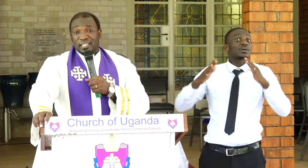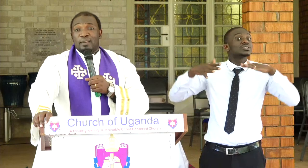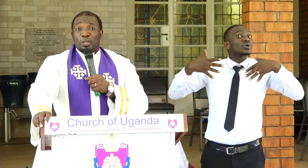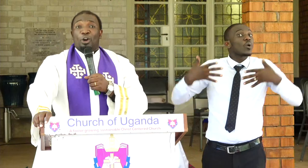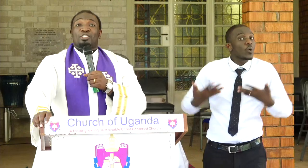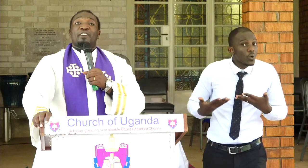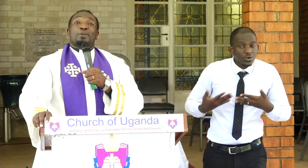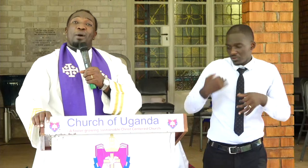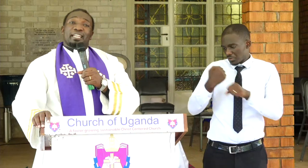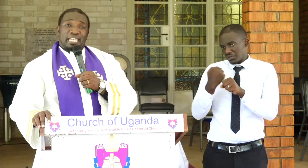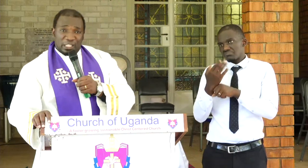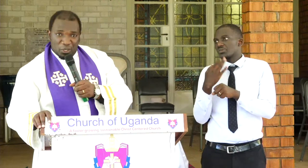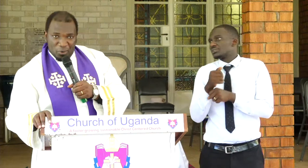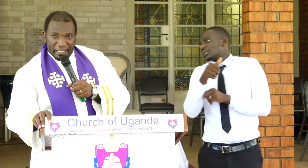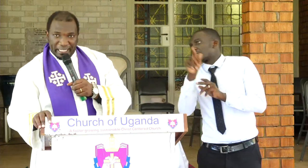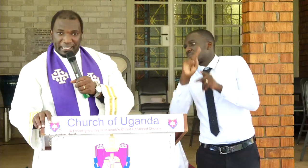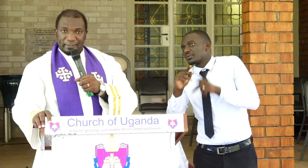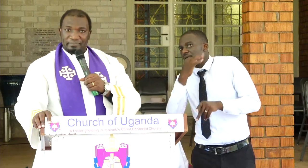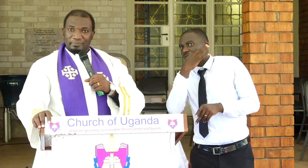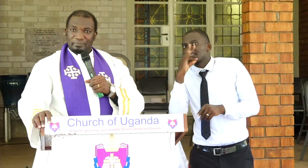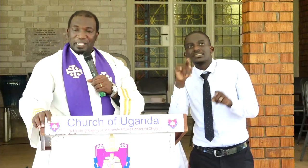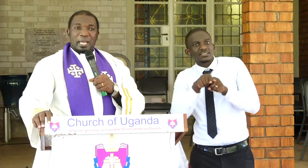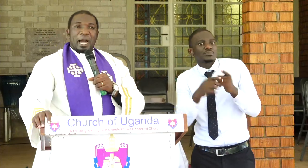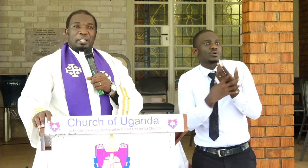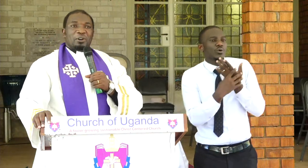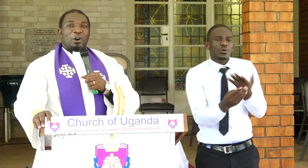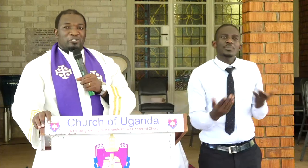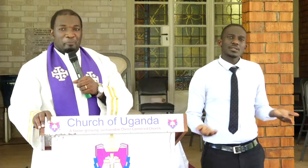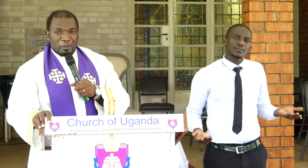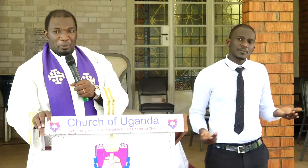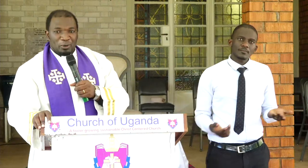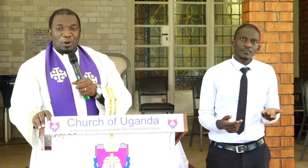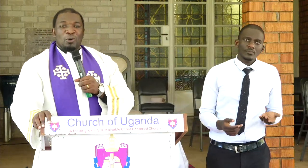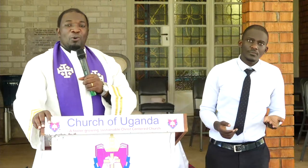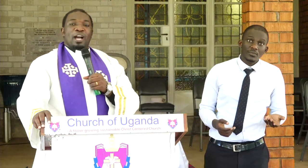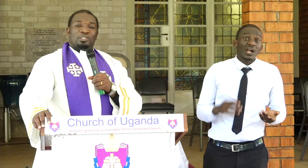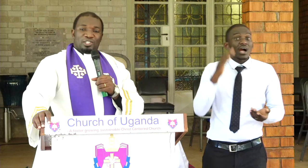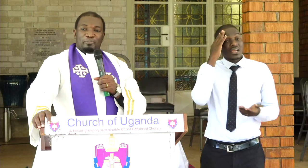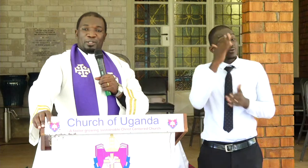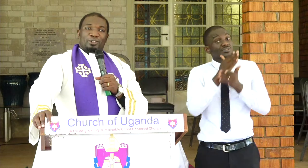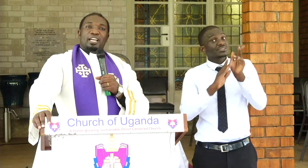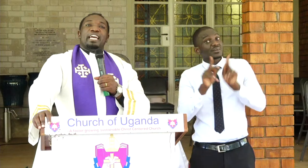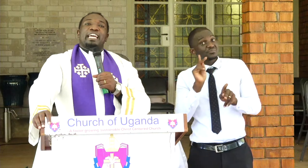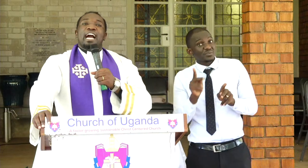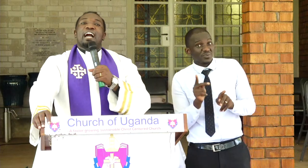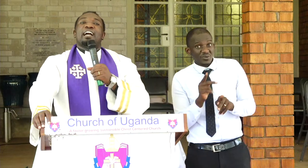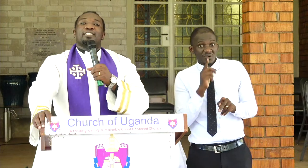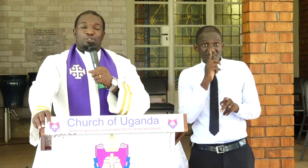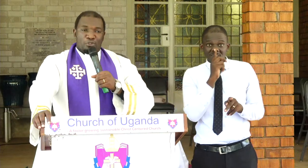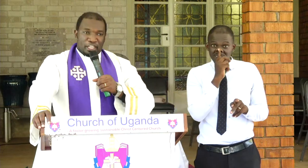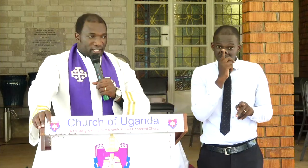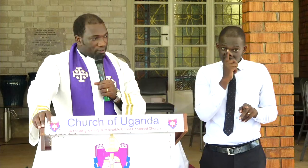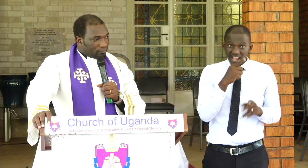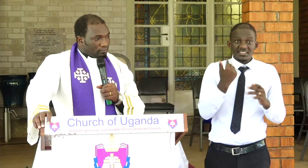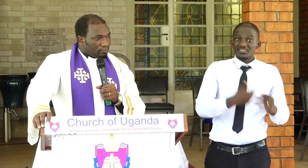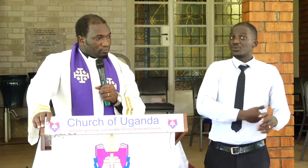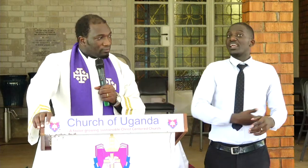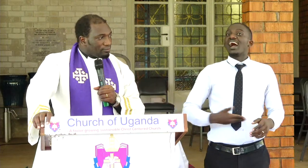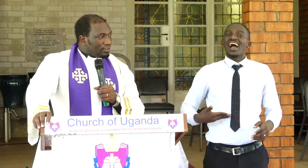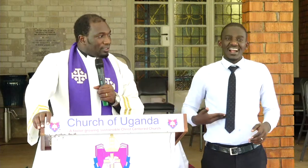doing it because everyone is doing it? I know of people who are simply on a hunger strike.